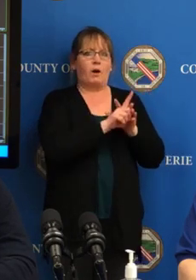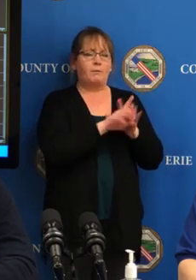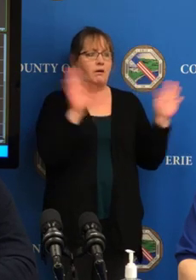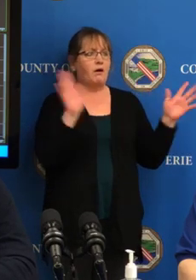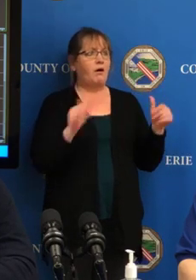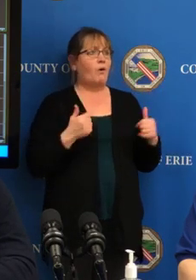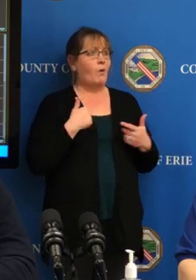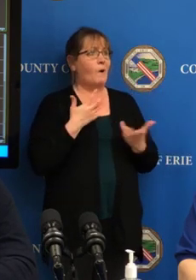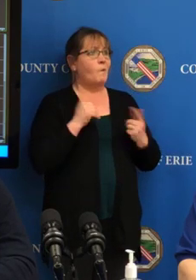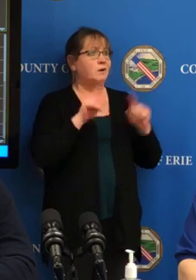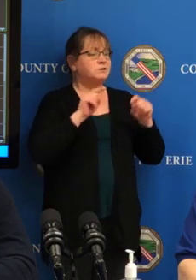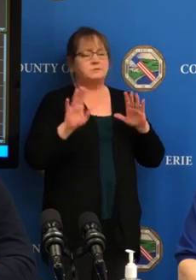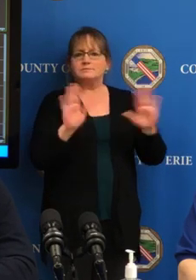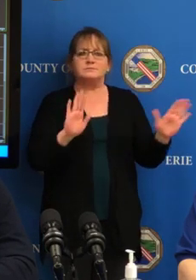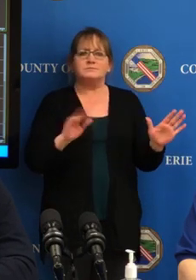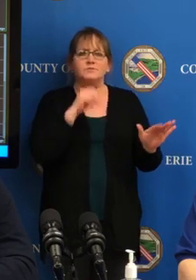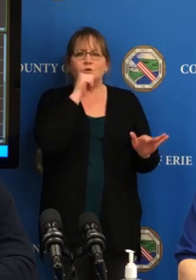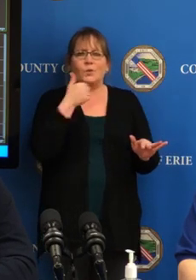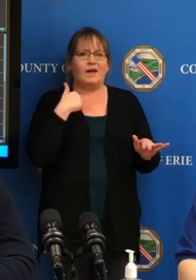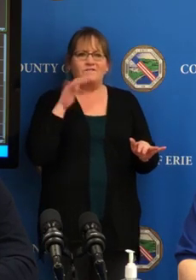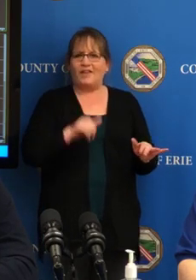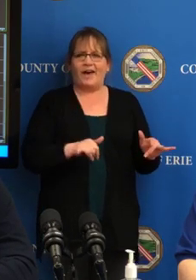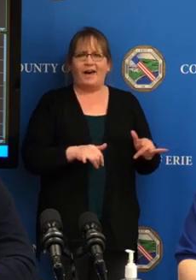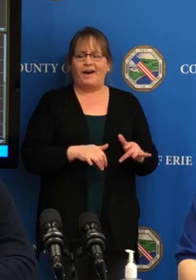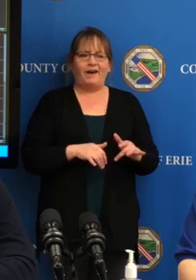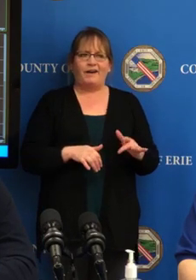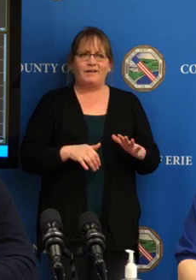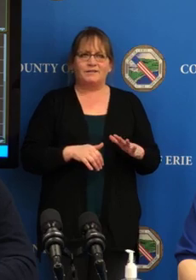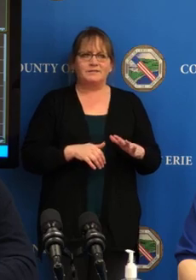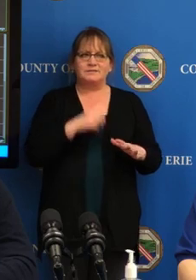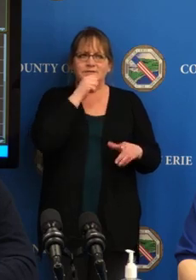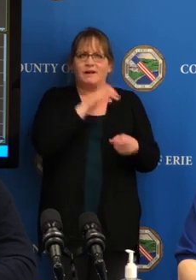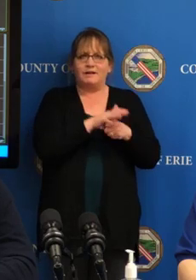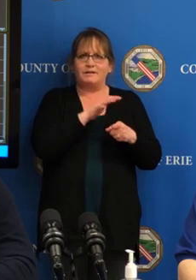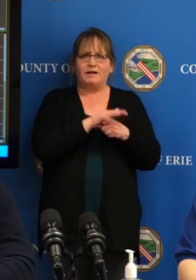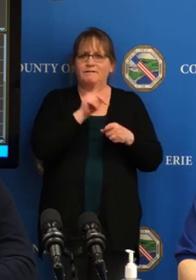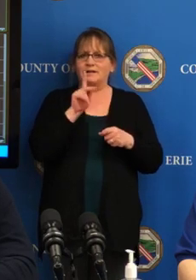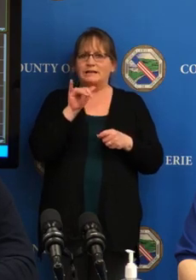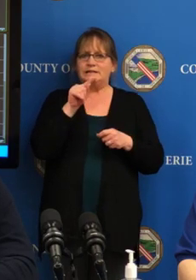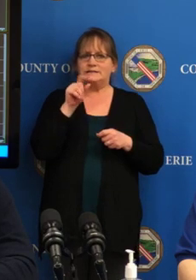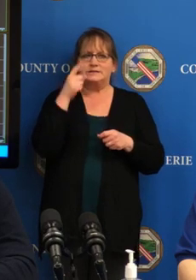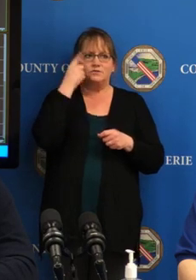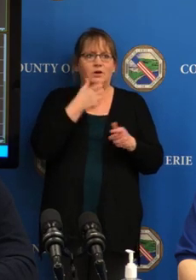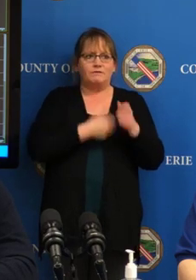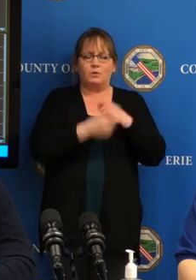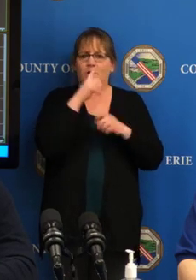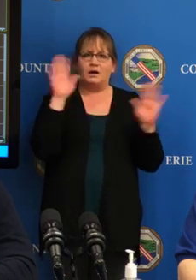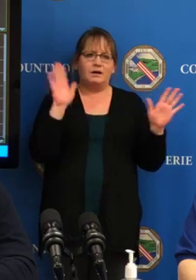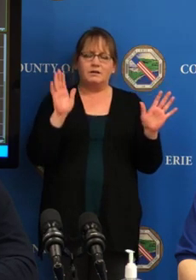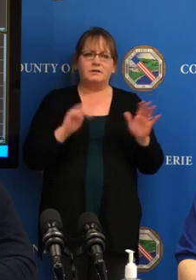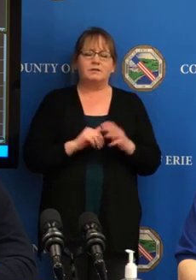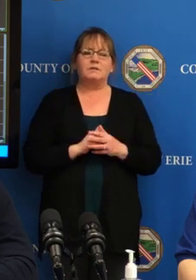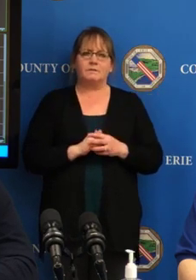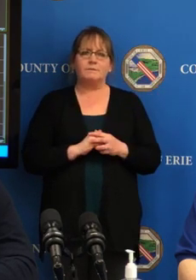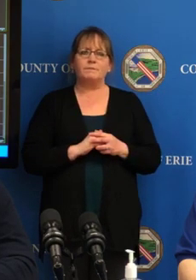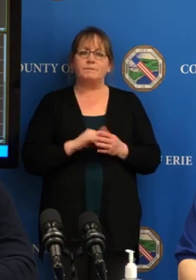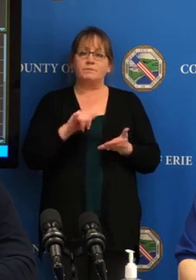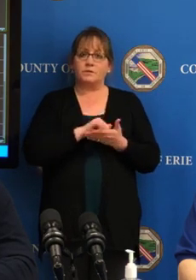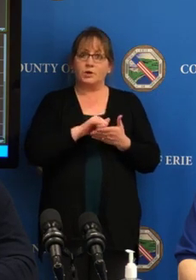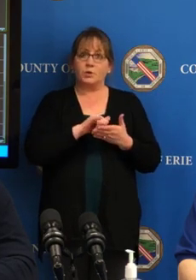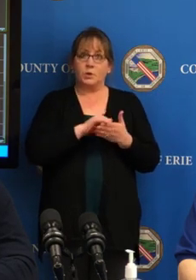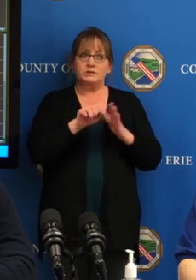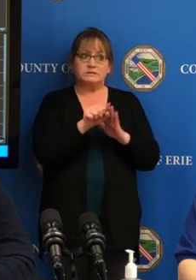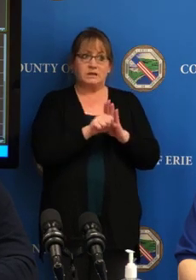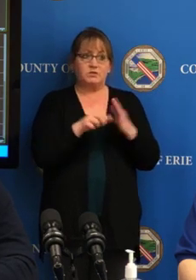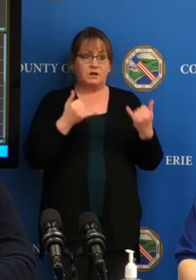show up and get tested. We do not have those because we do not have enough test kits or reagents to do everybody who wants a test. New York right now